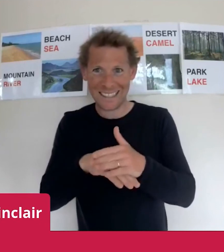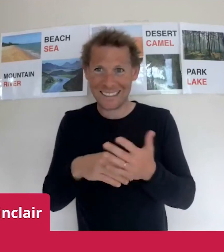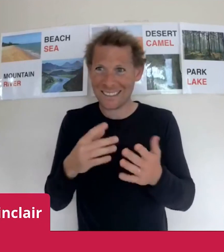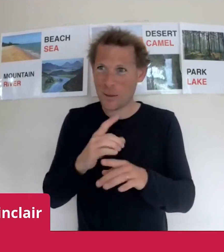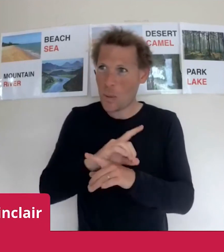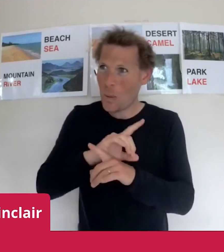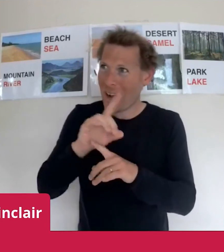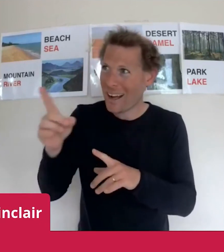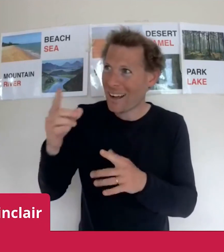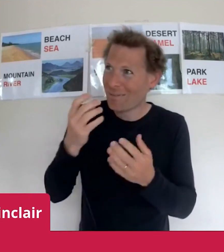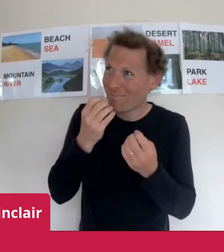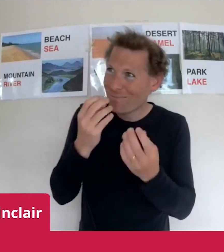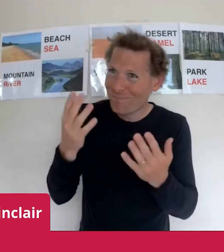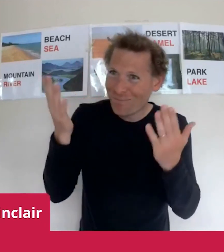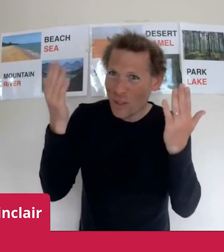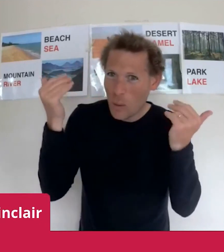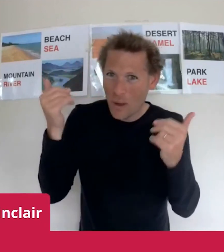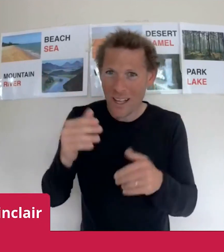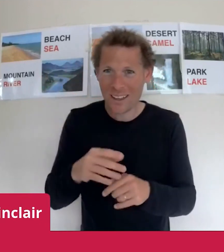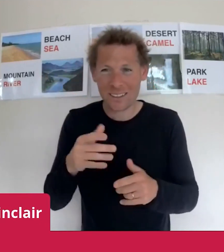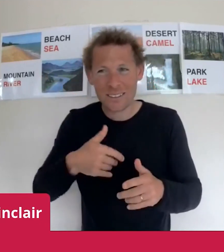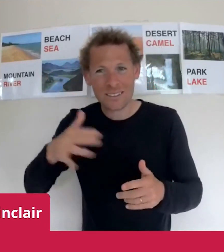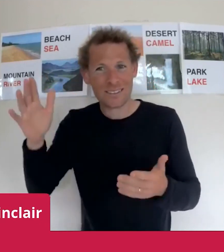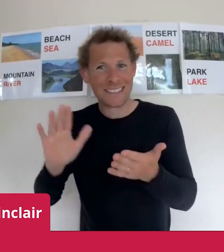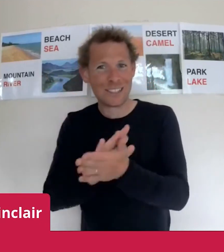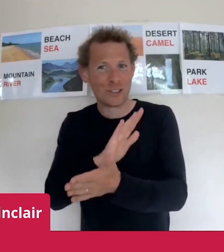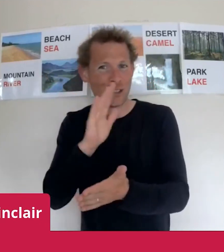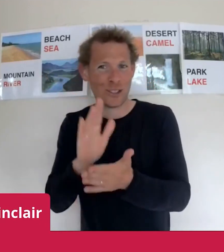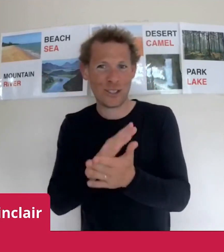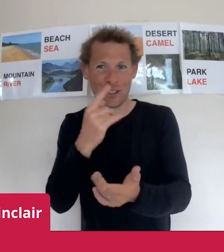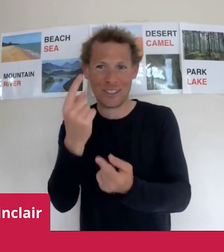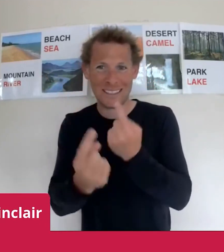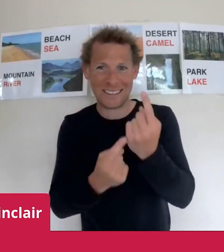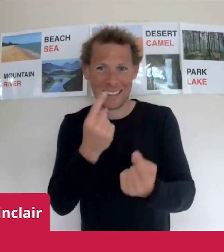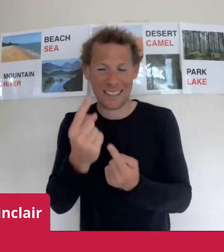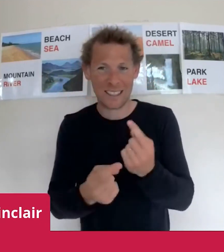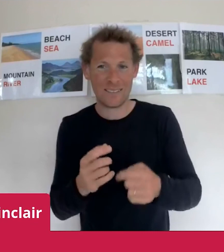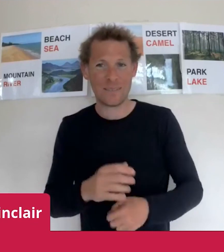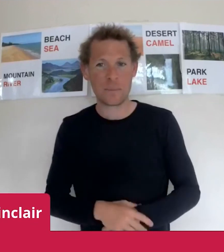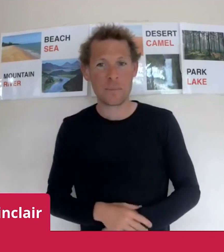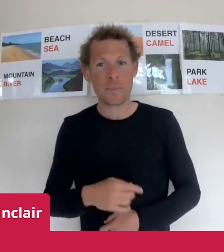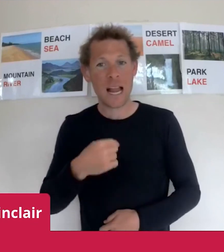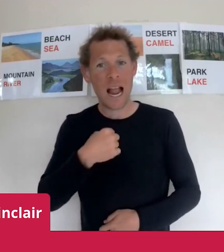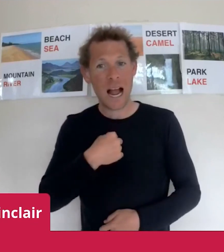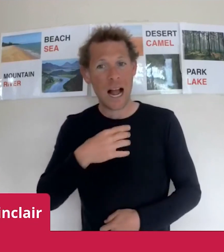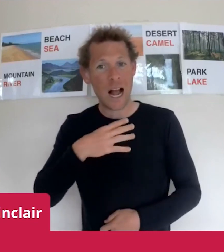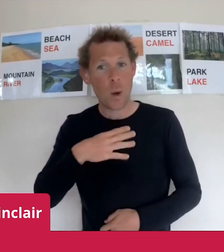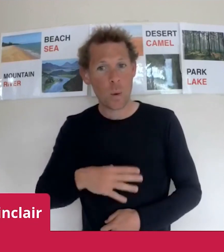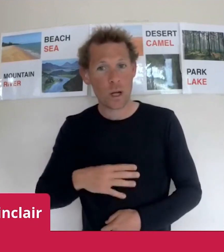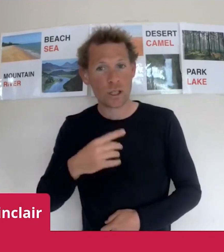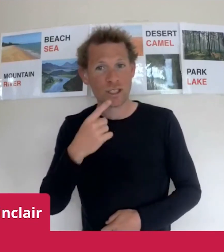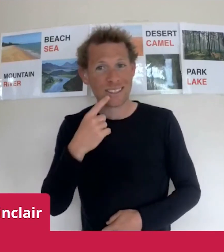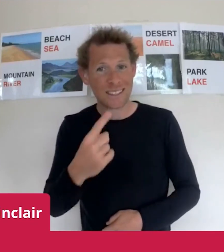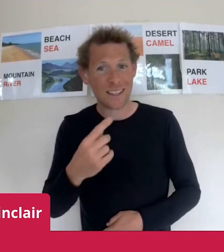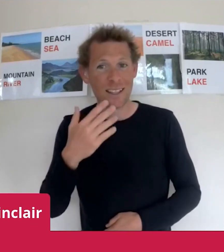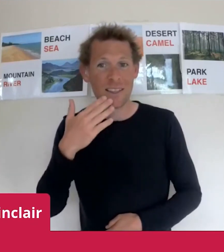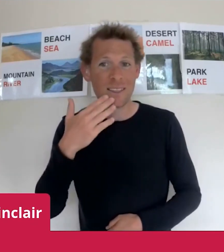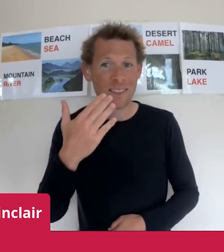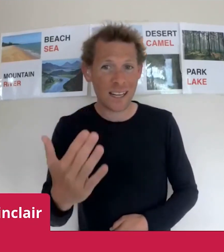stuck indoors for too much longer while the beautiful weather's there. So I want you to go out and enjoy yourselves. I